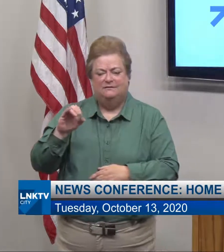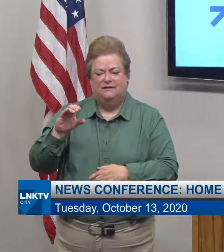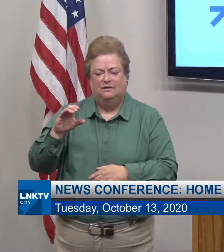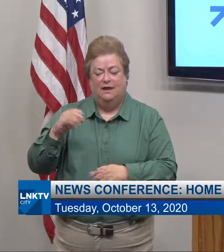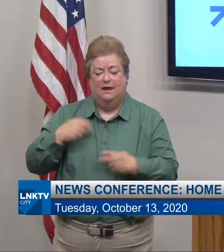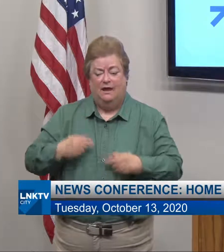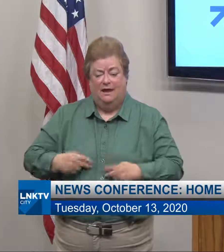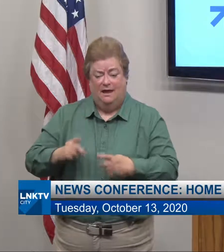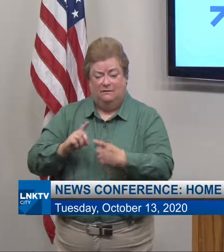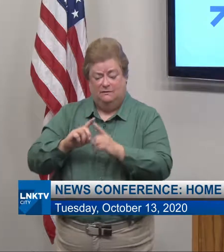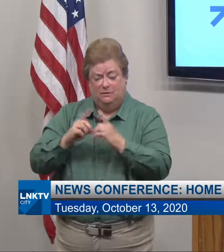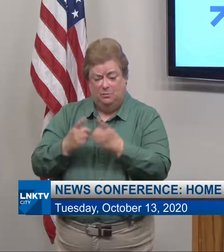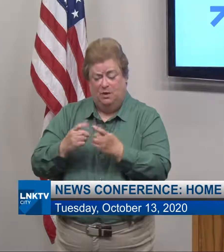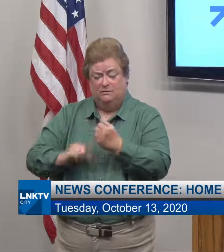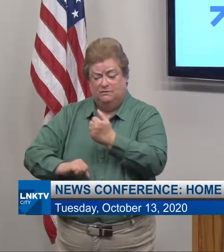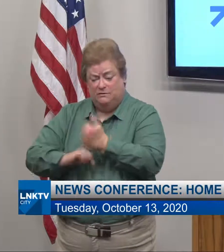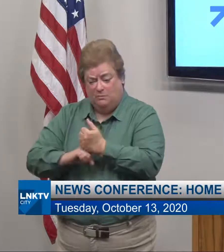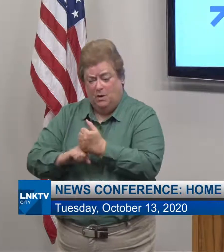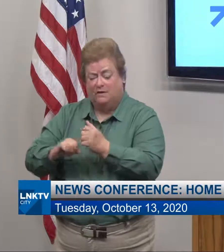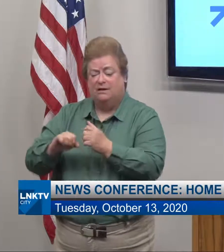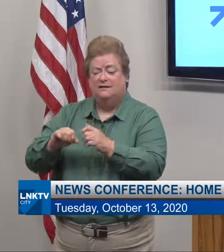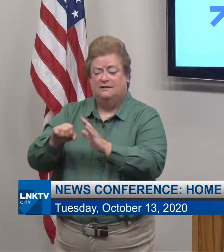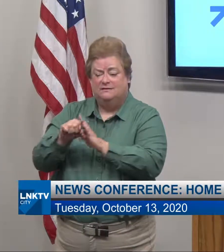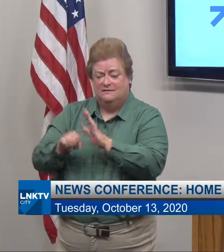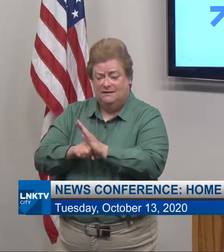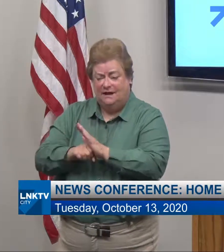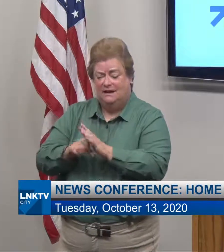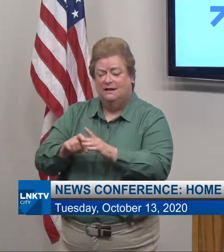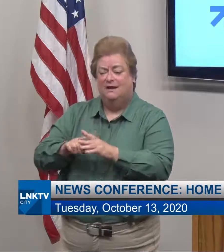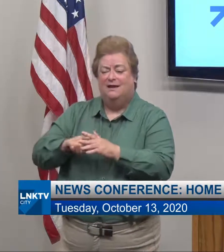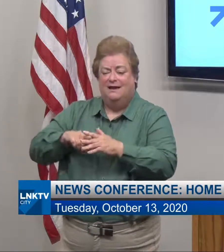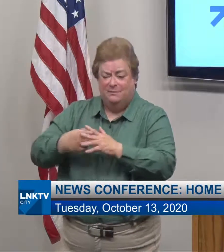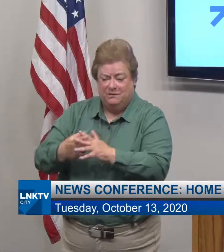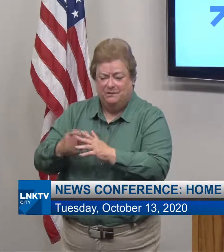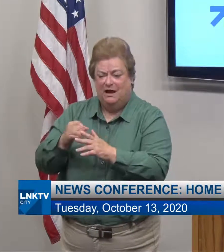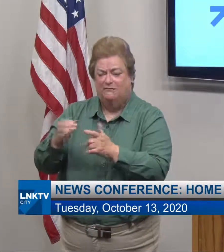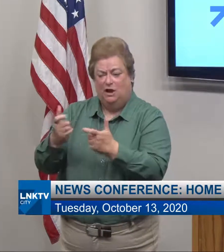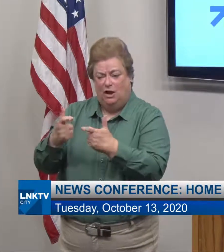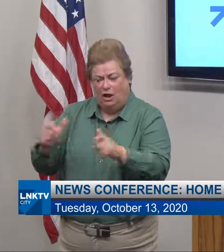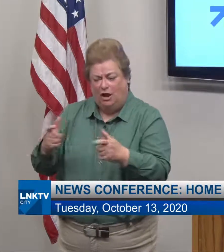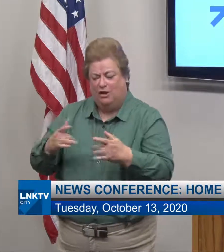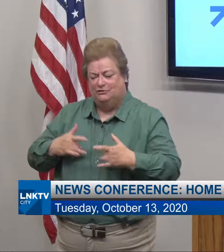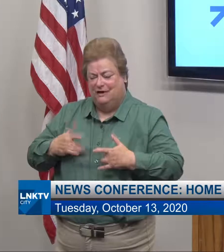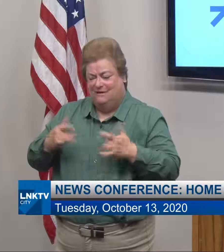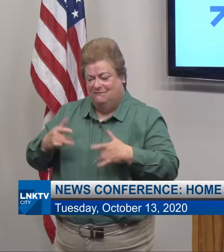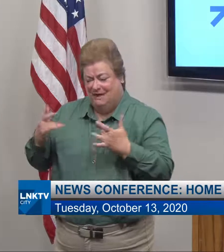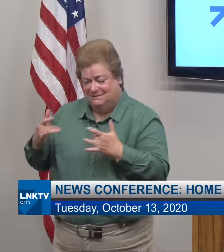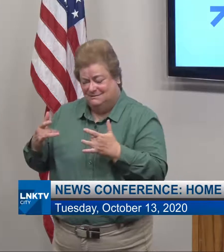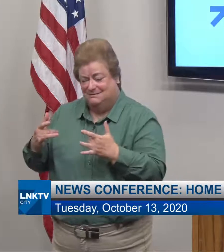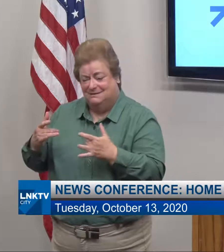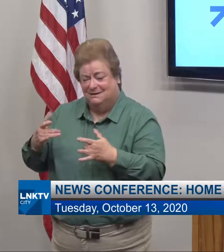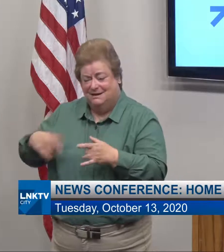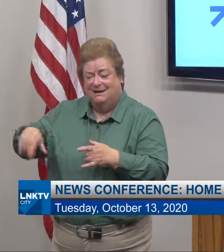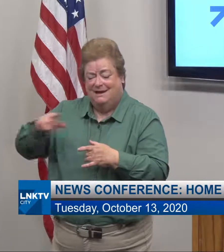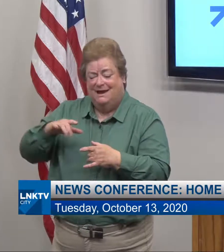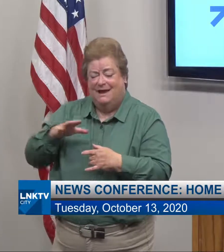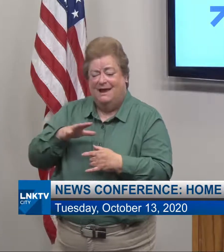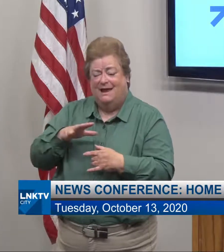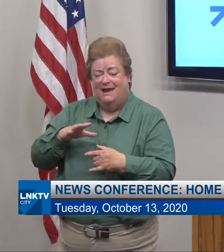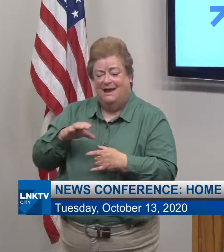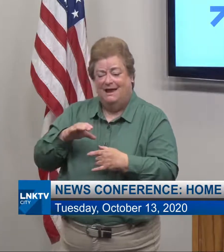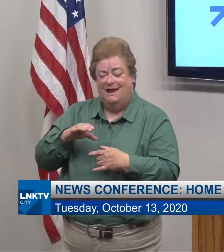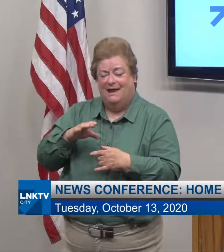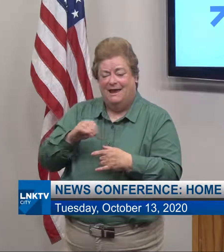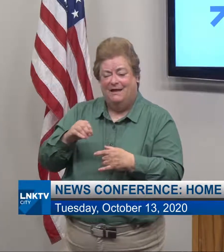been supporting the safe implementation of larger events in our community throughout the pandemic, and they do that in a